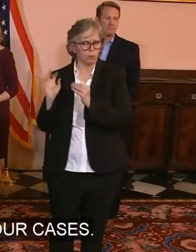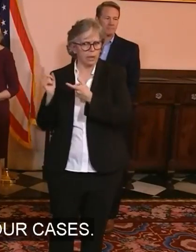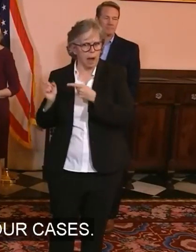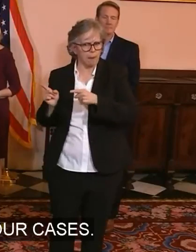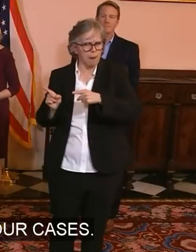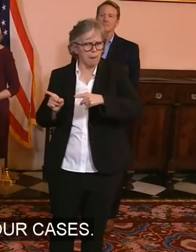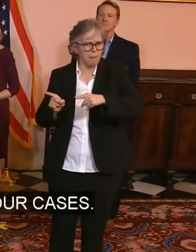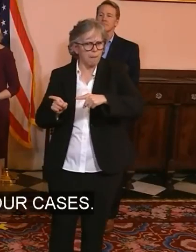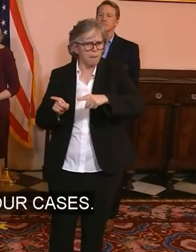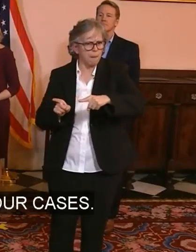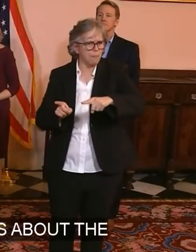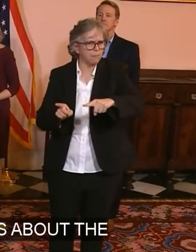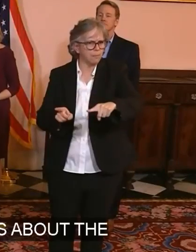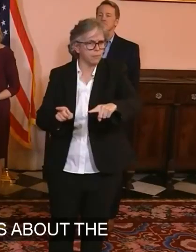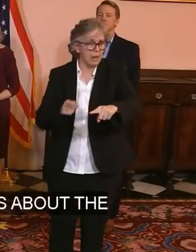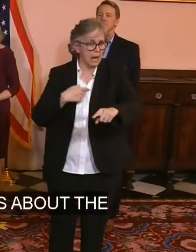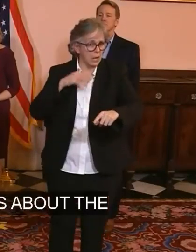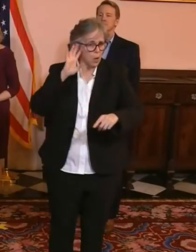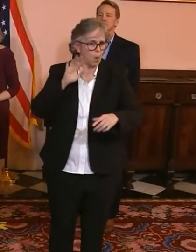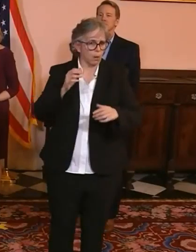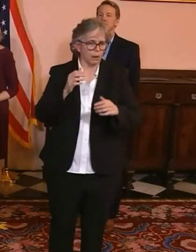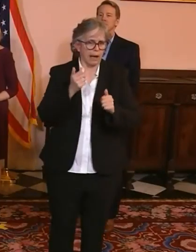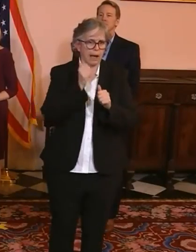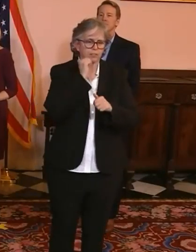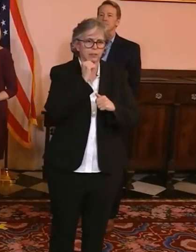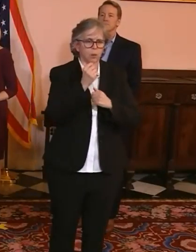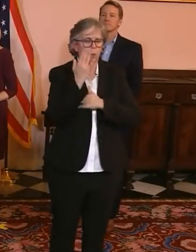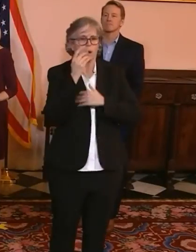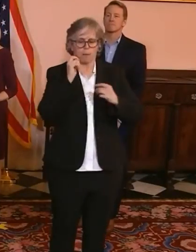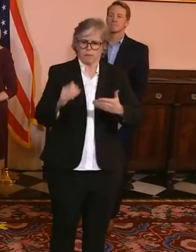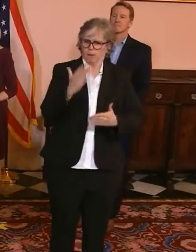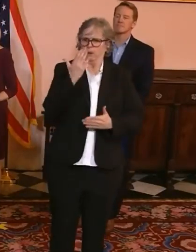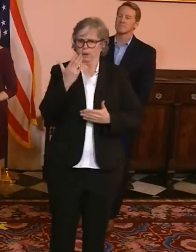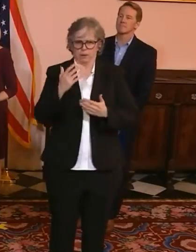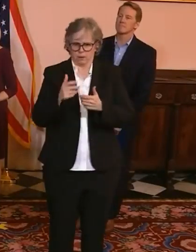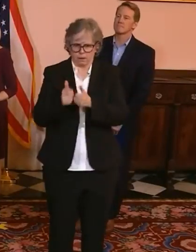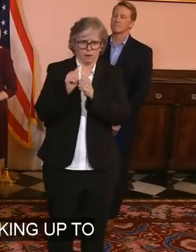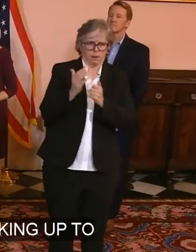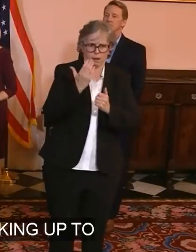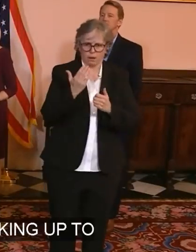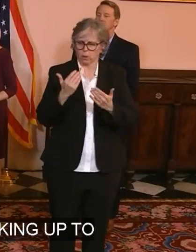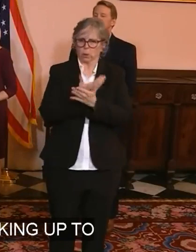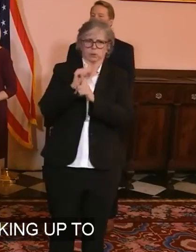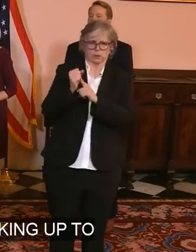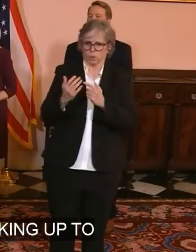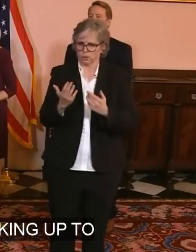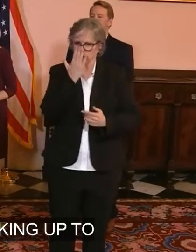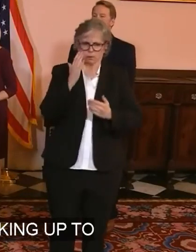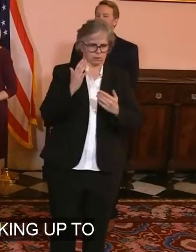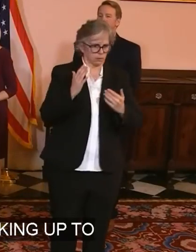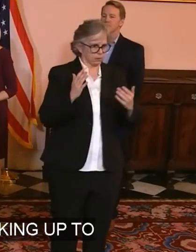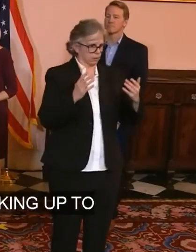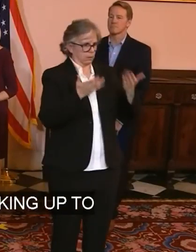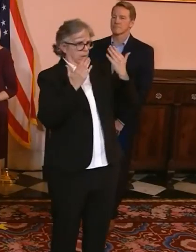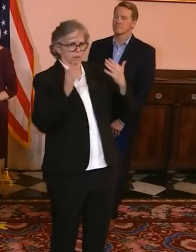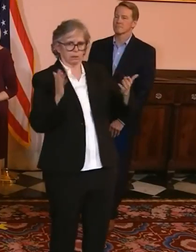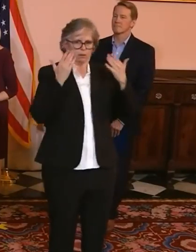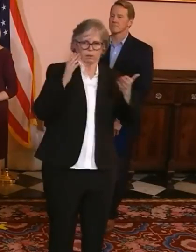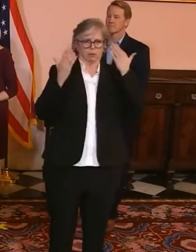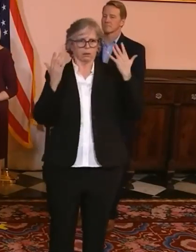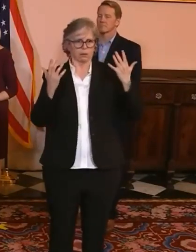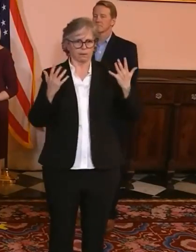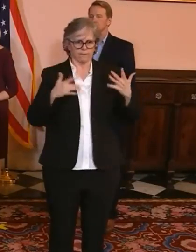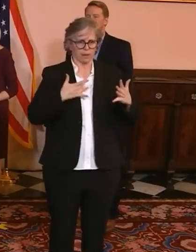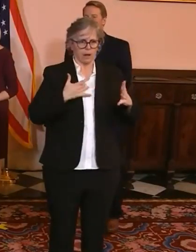up to the situation we face. It dawns on us, even those of us who have been doing it nonstop since this began.